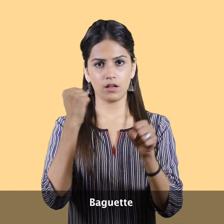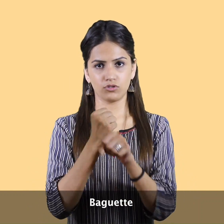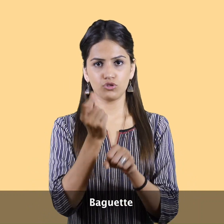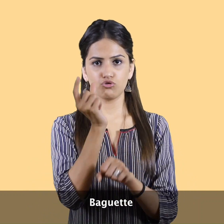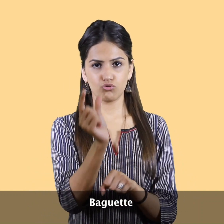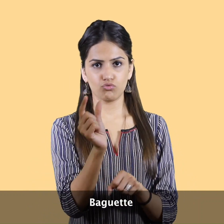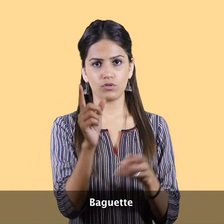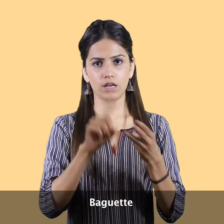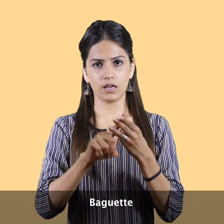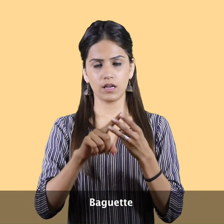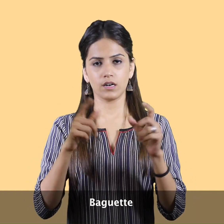bagwit,